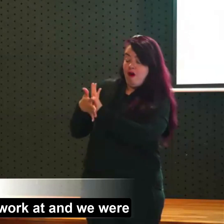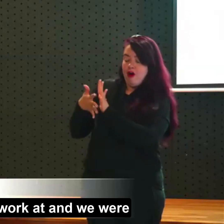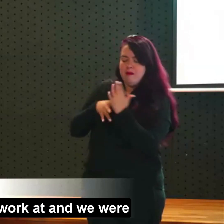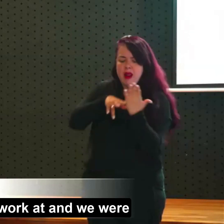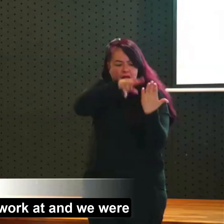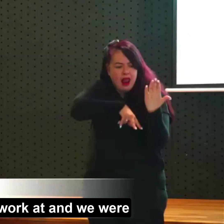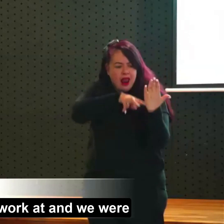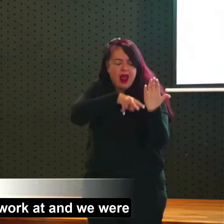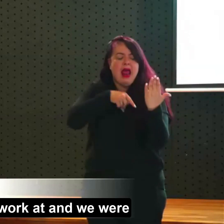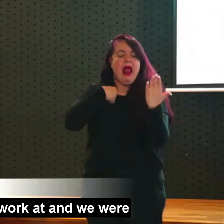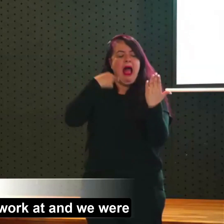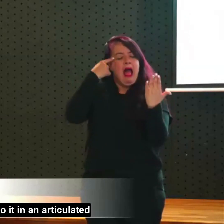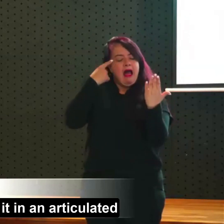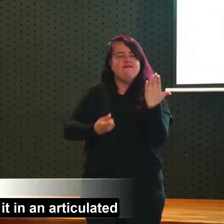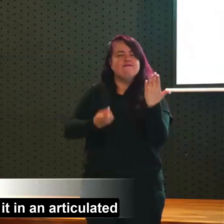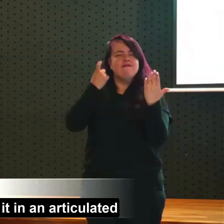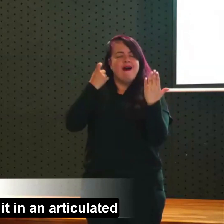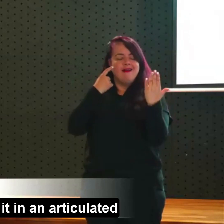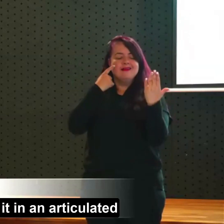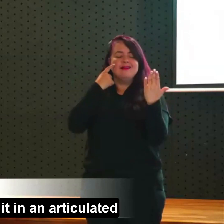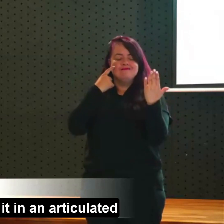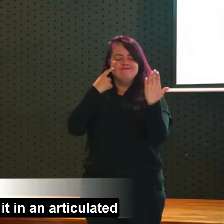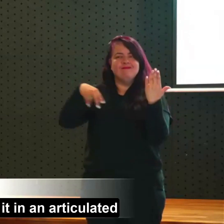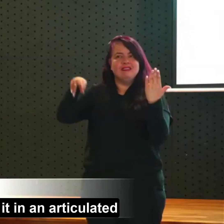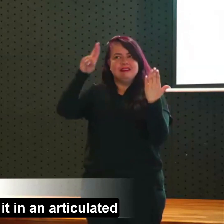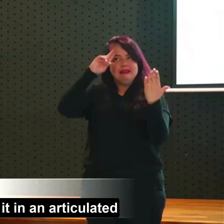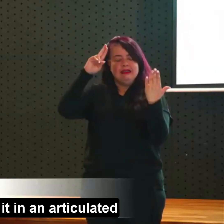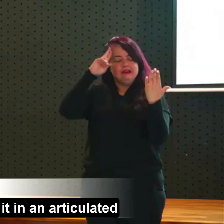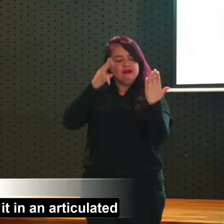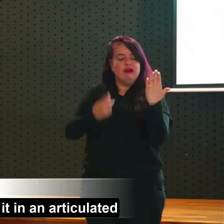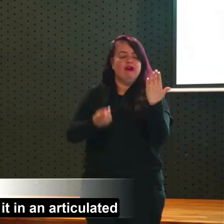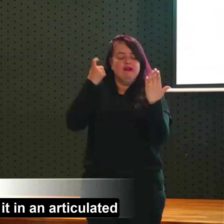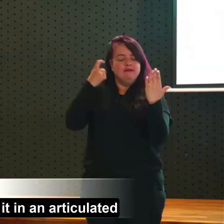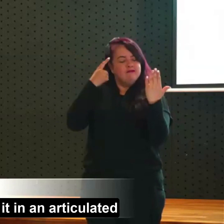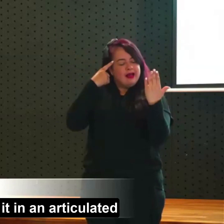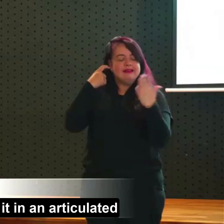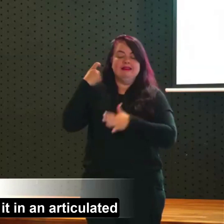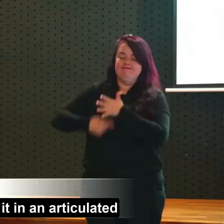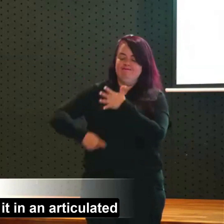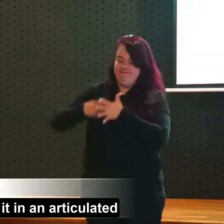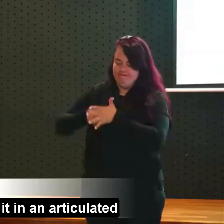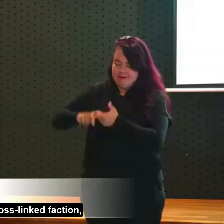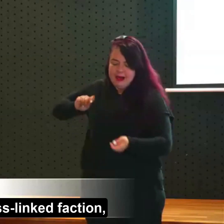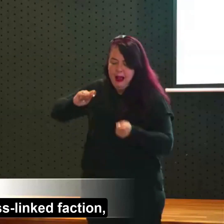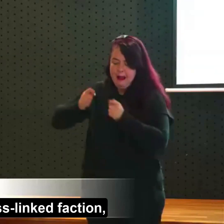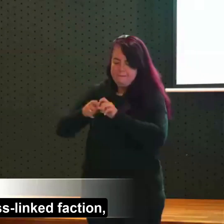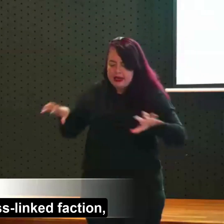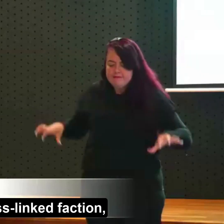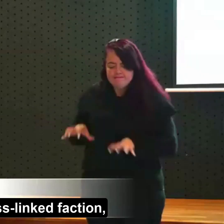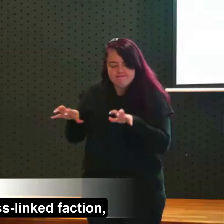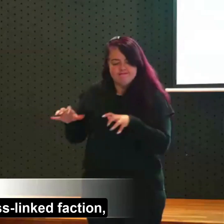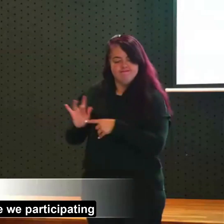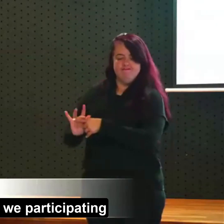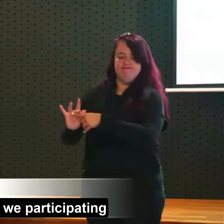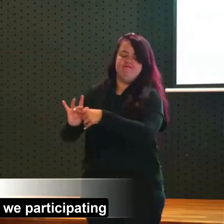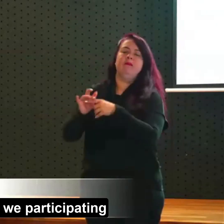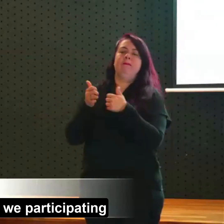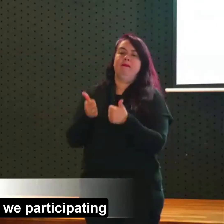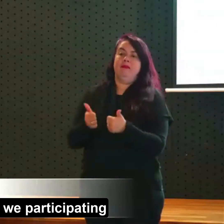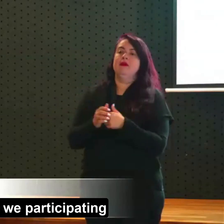to work at. And we were able to do it in an articulated and cross-linked